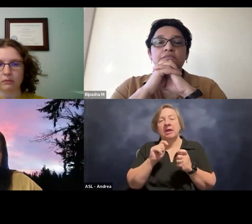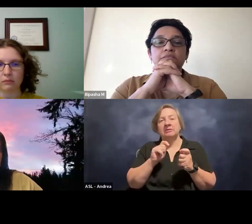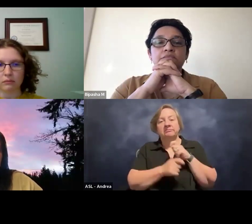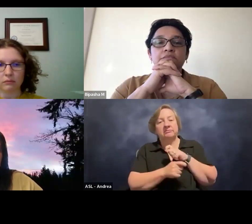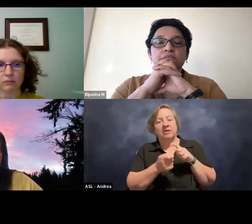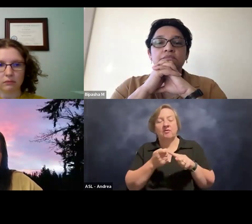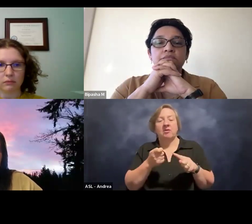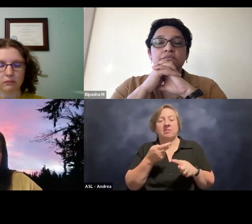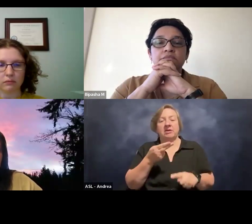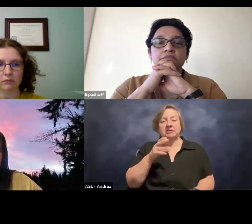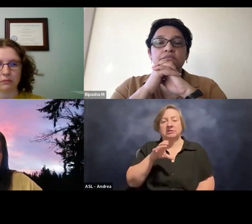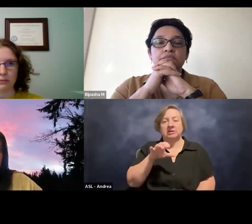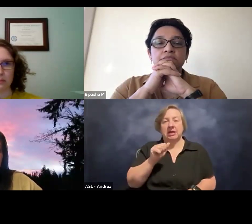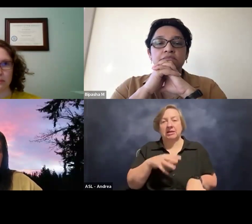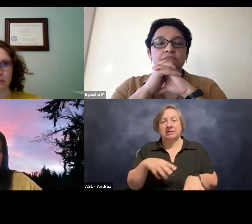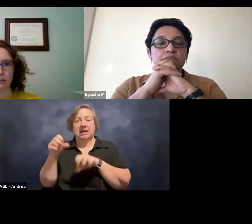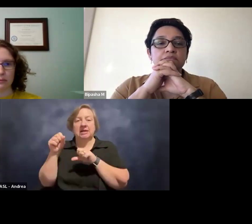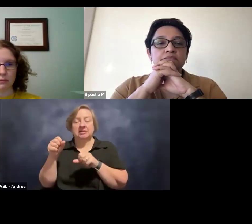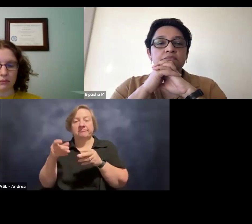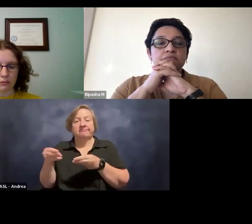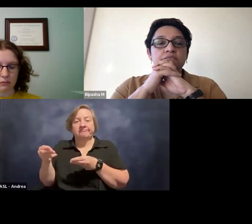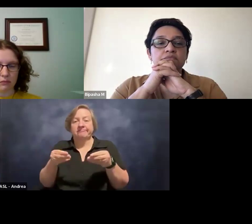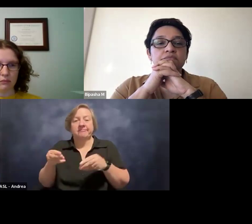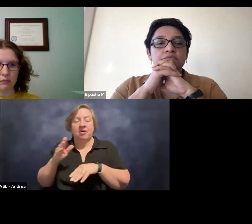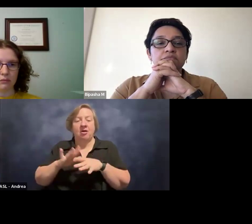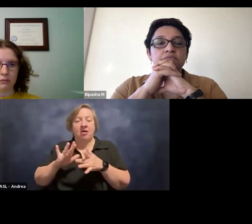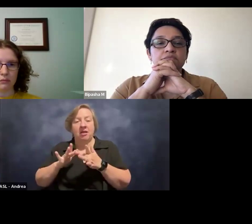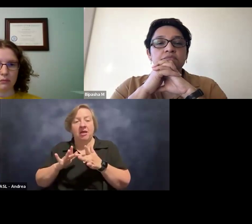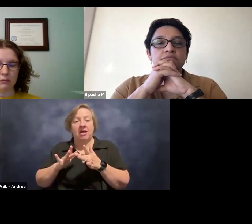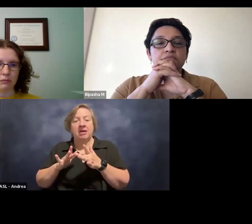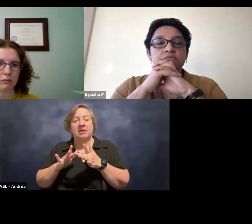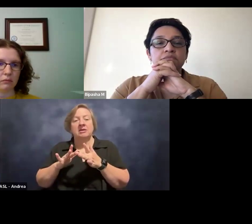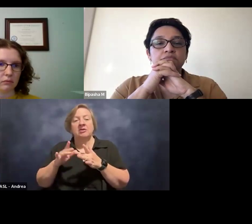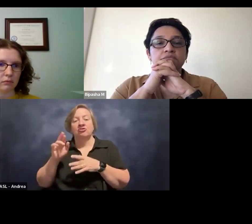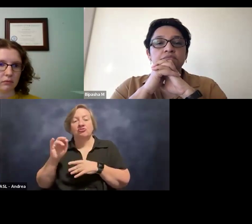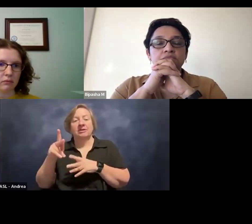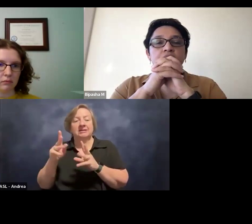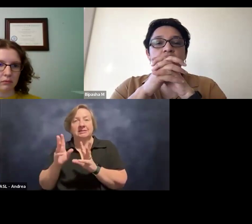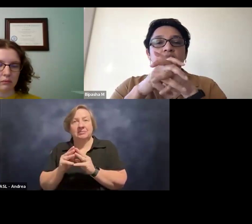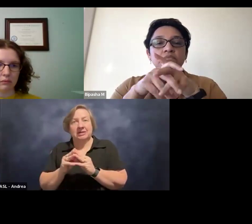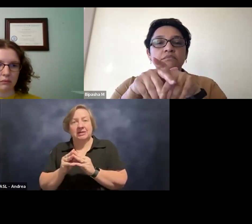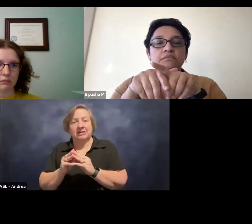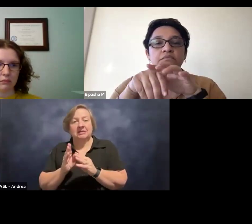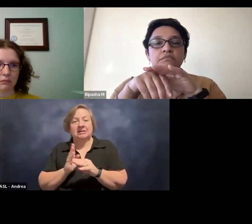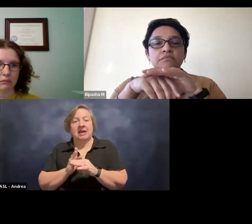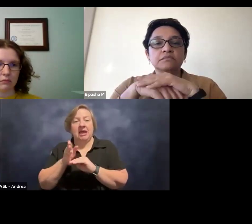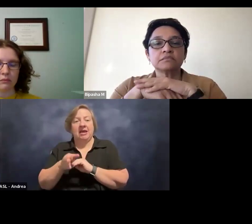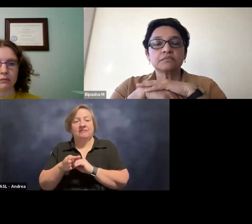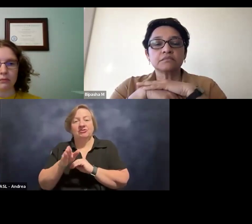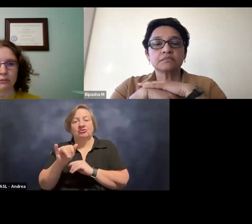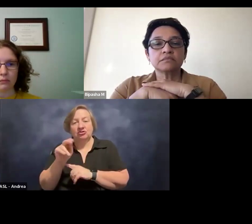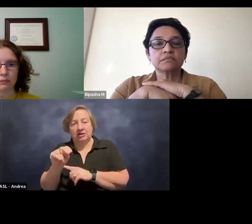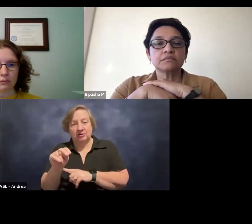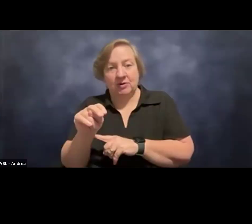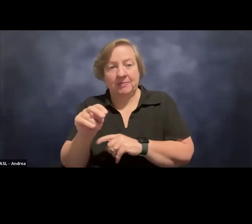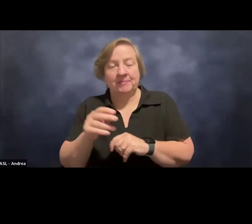healthcare authority taking over the facilitation of the ongoing CRIS meetings after beginning in January. One of